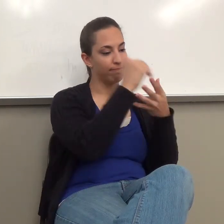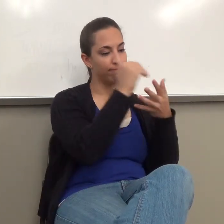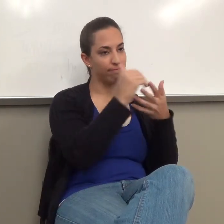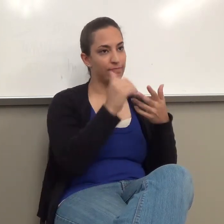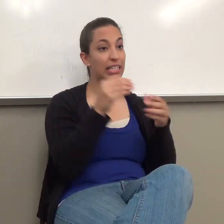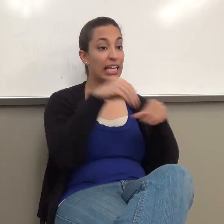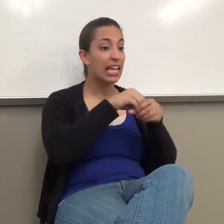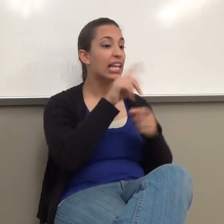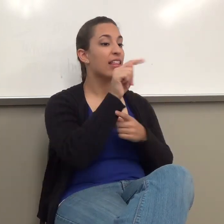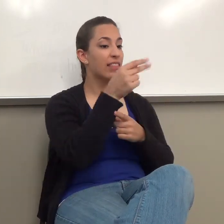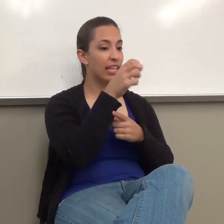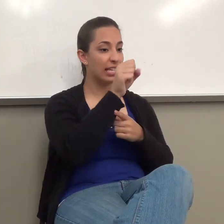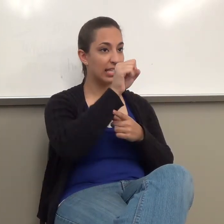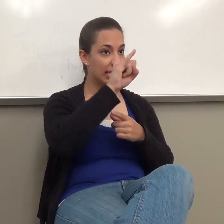your thesis statement.